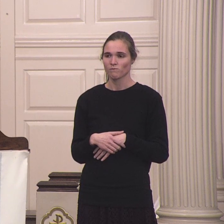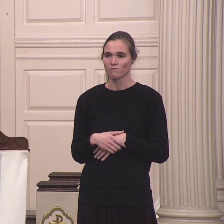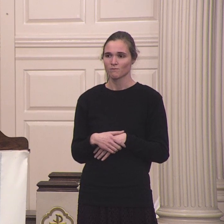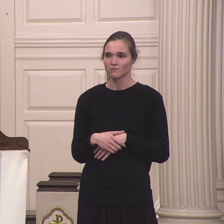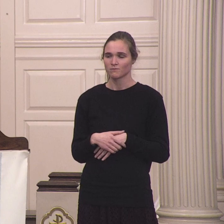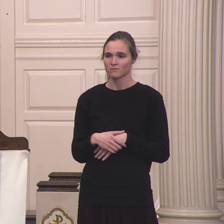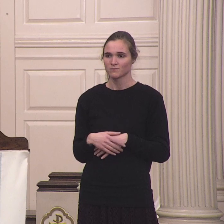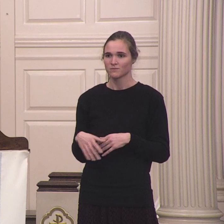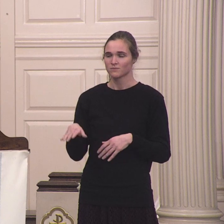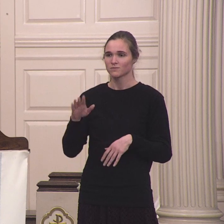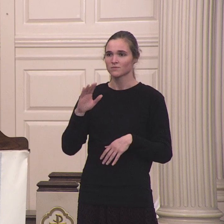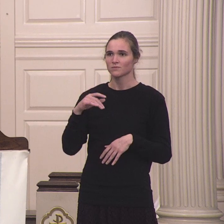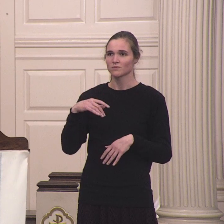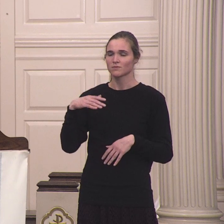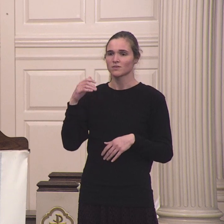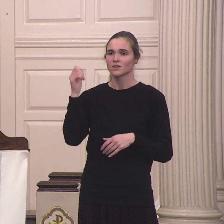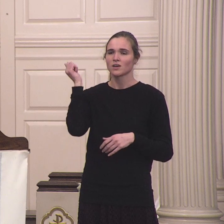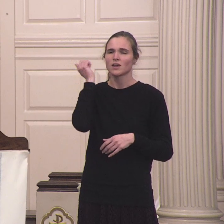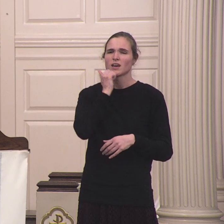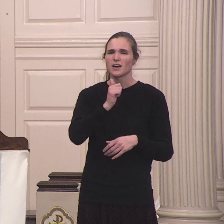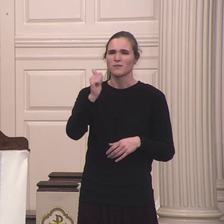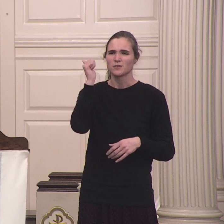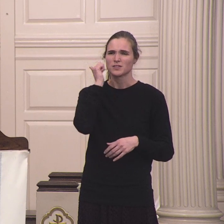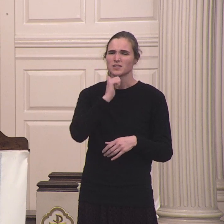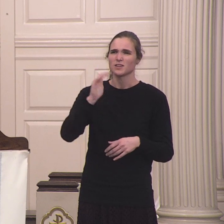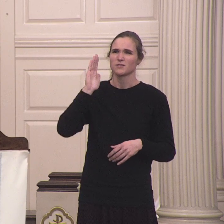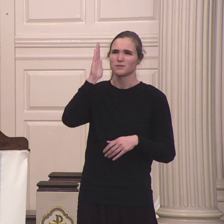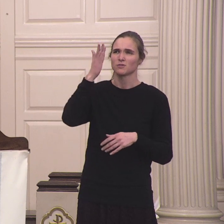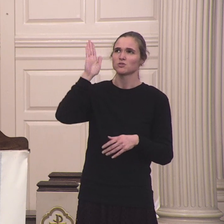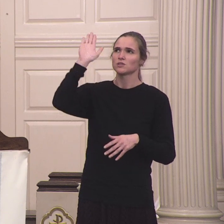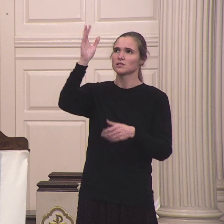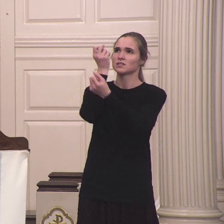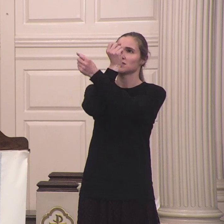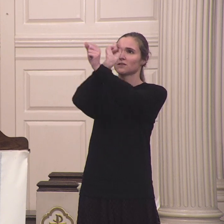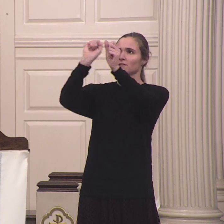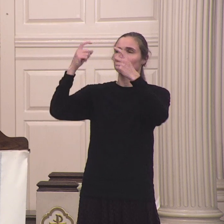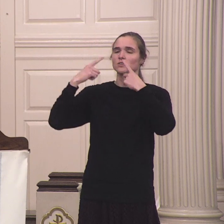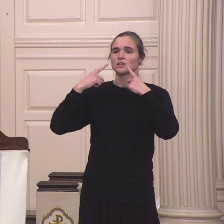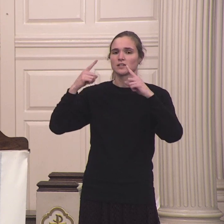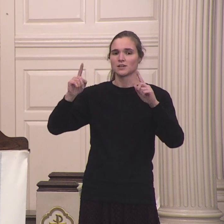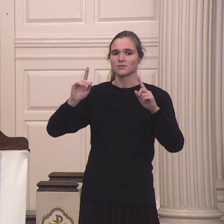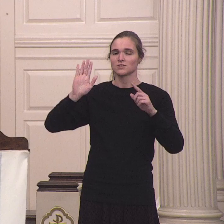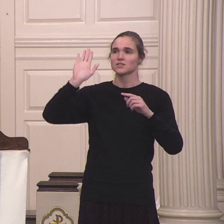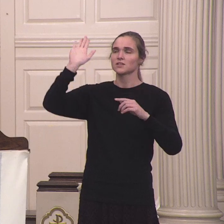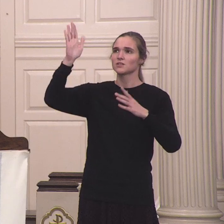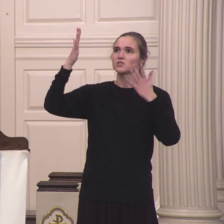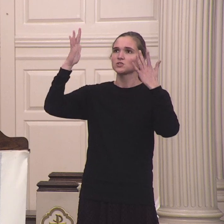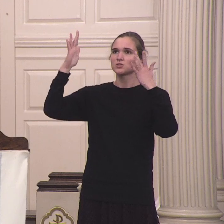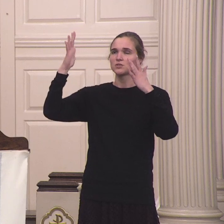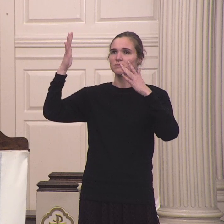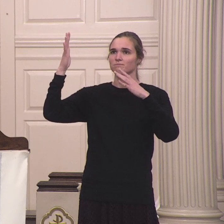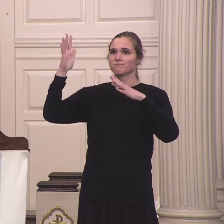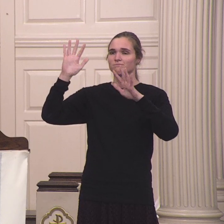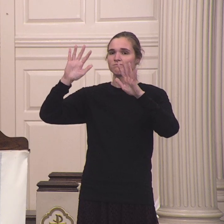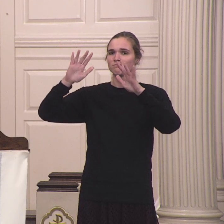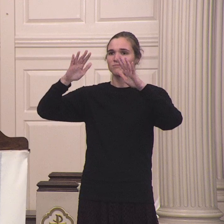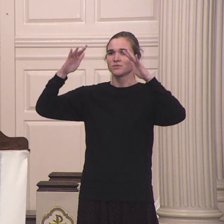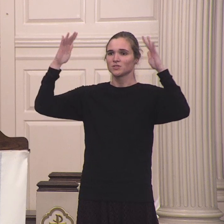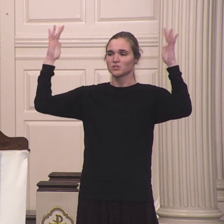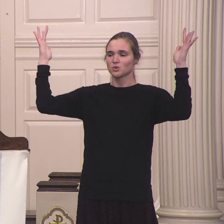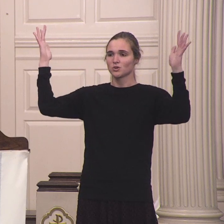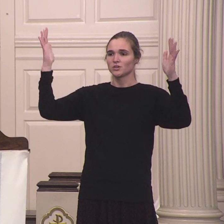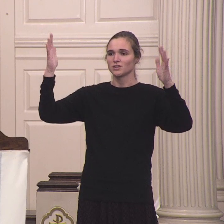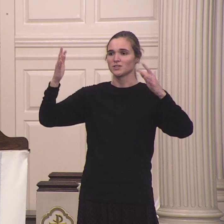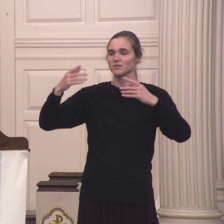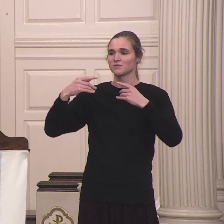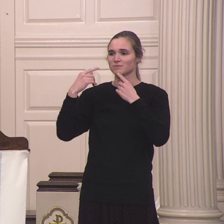Announce his salvation day after day. Tell his glory among the nations, among